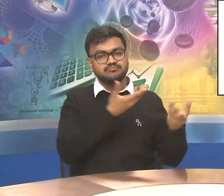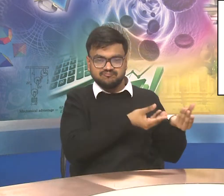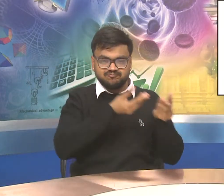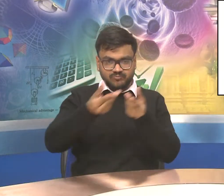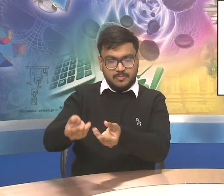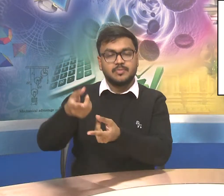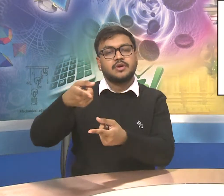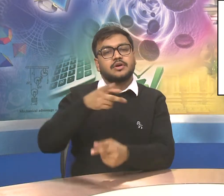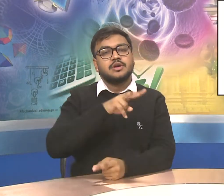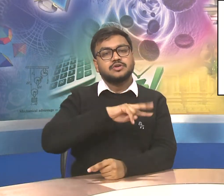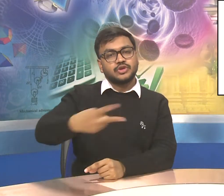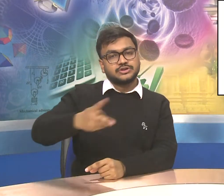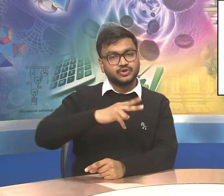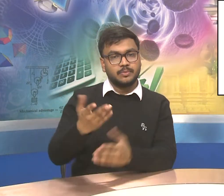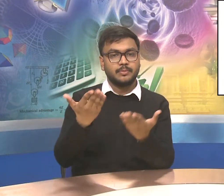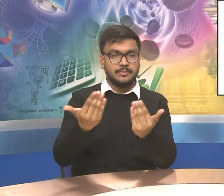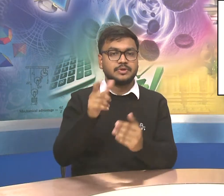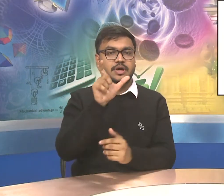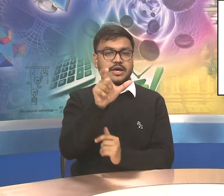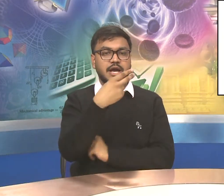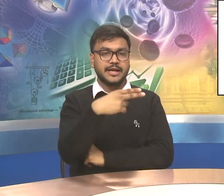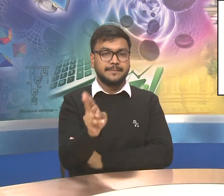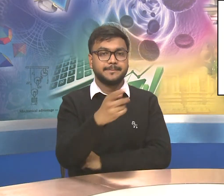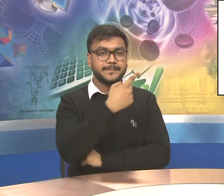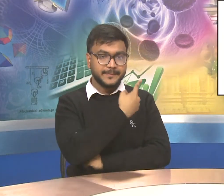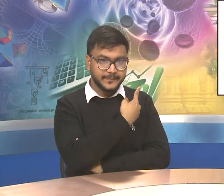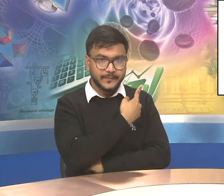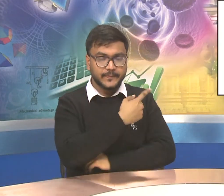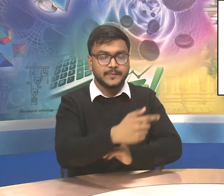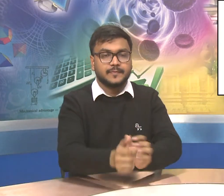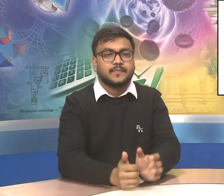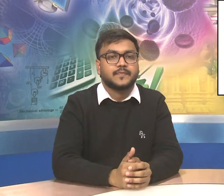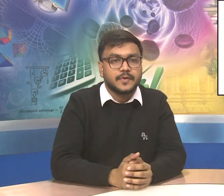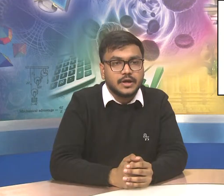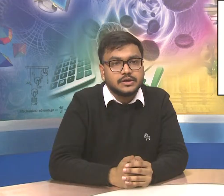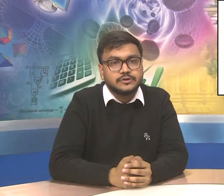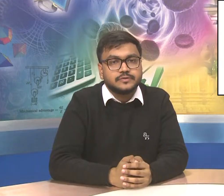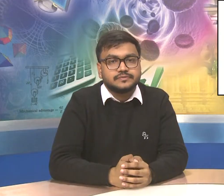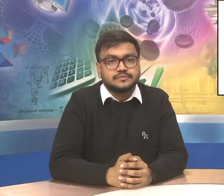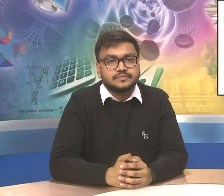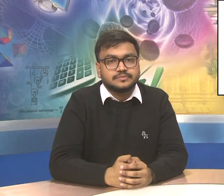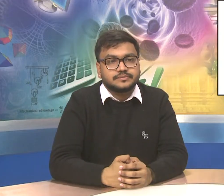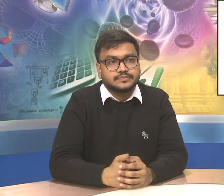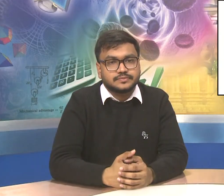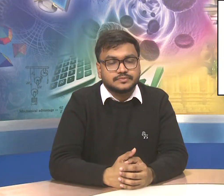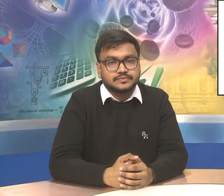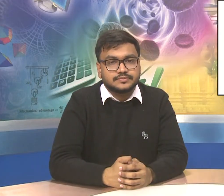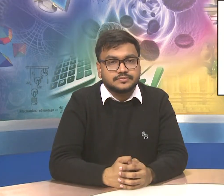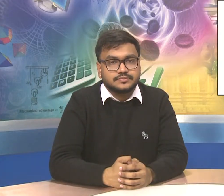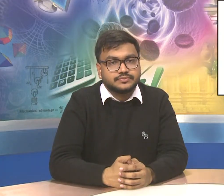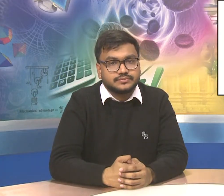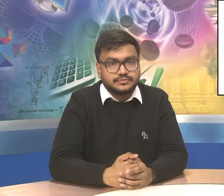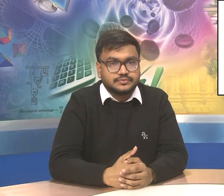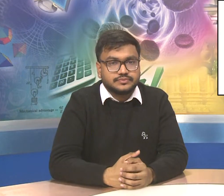Render, it means to a person giving a needed person to something which he or she needed.